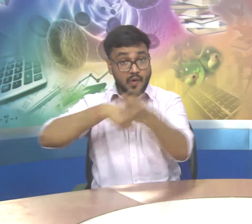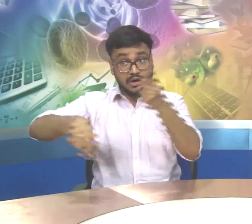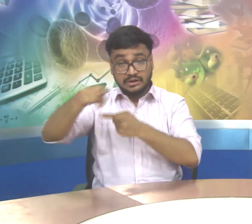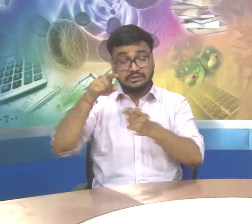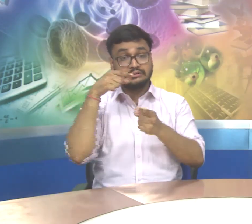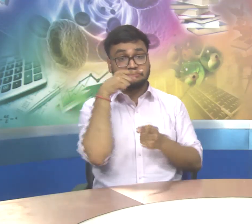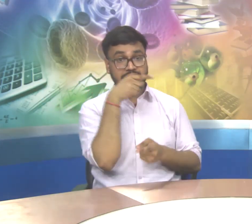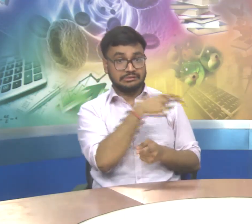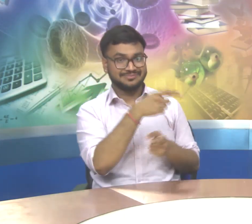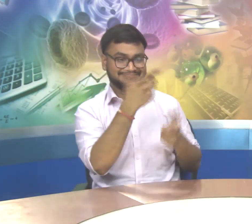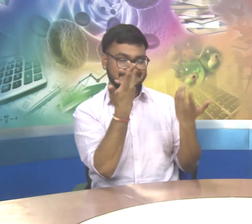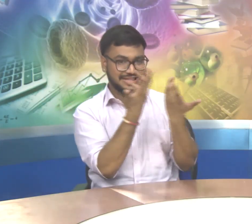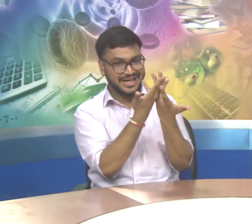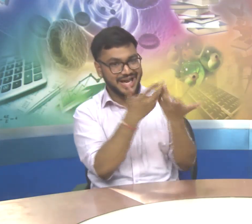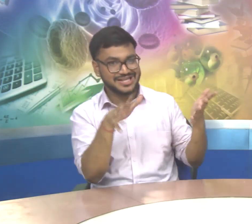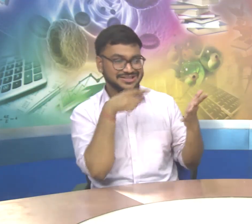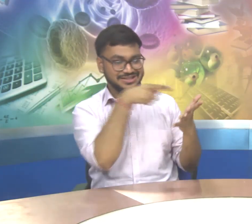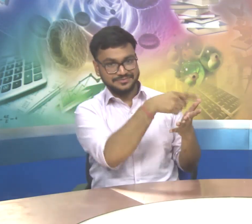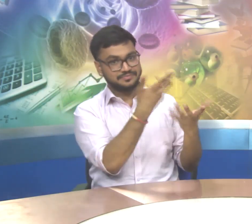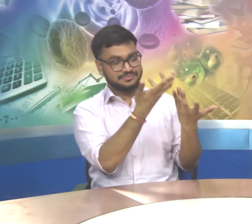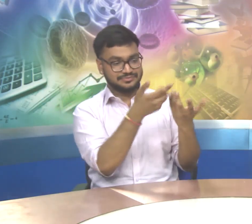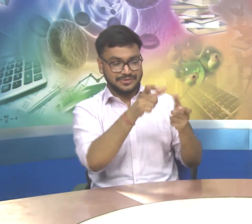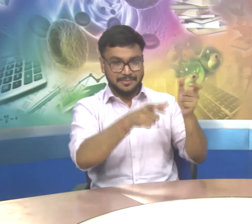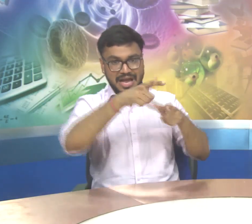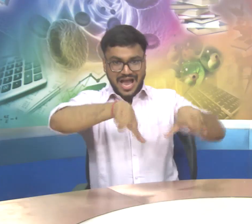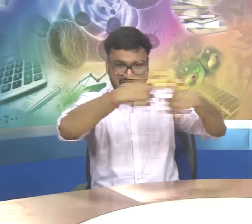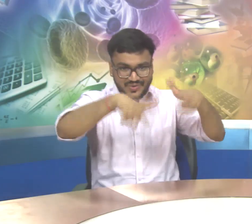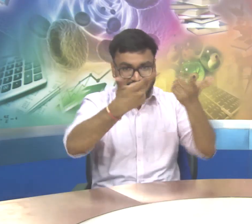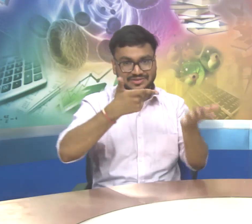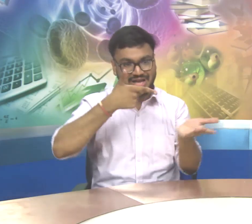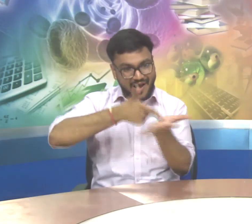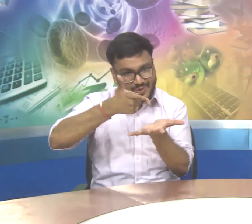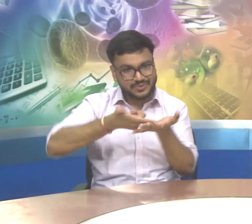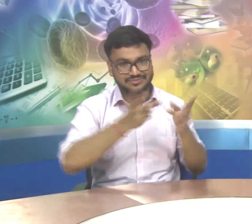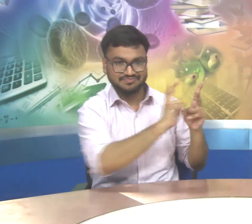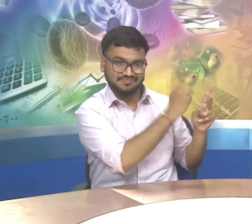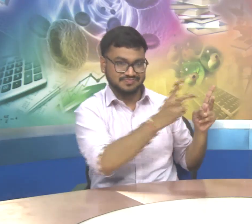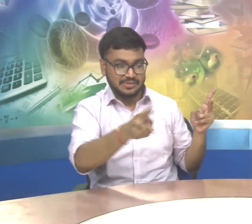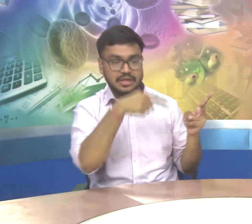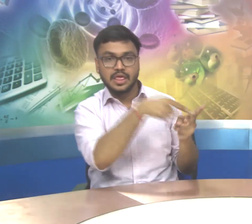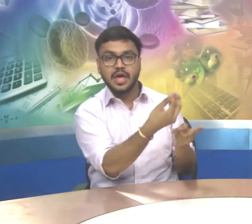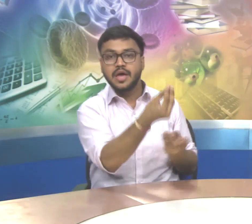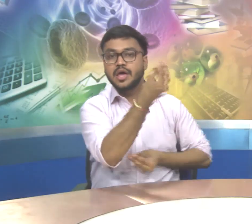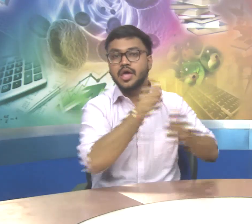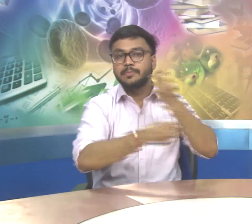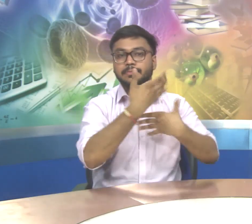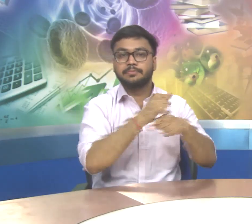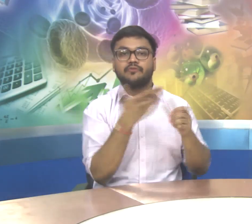As population grows, the demand for food, water,